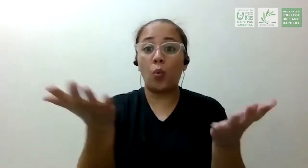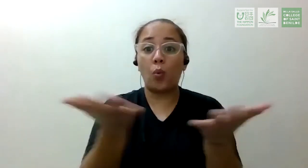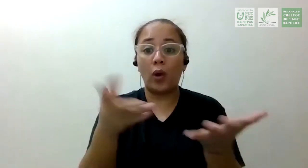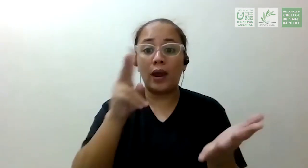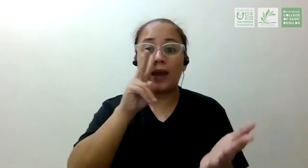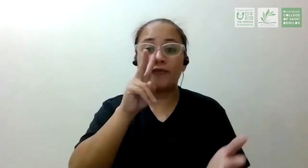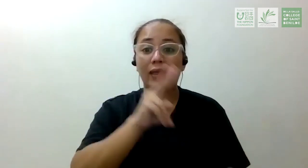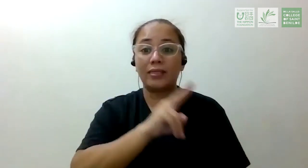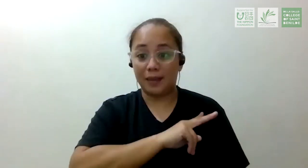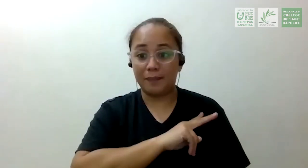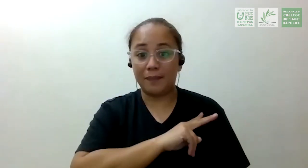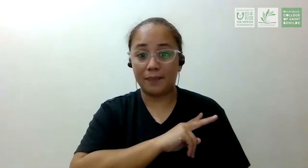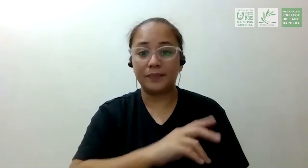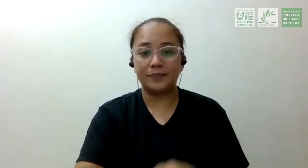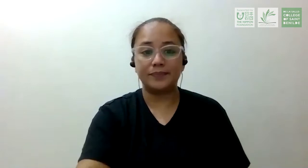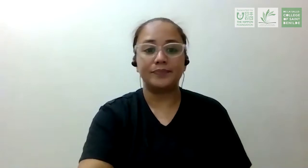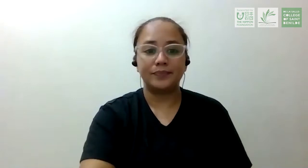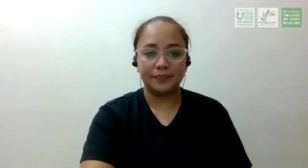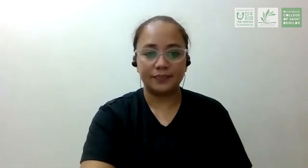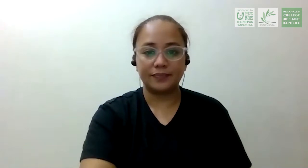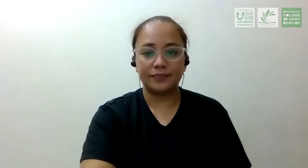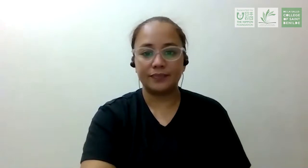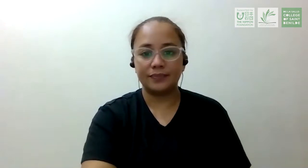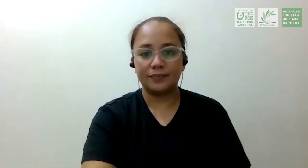Okay, now,